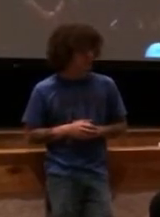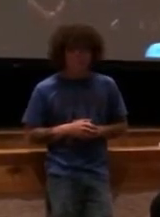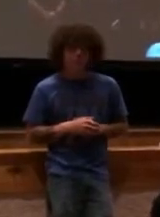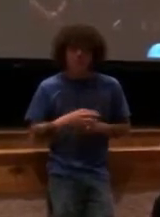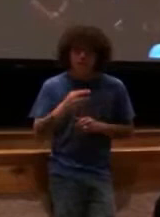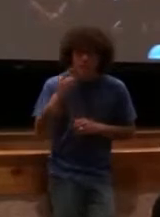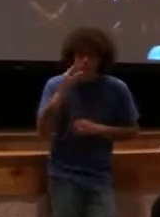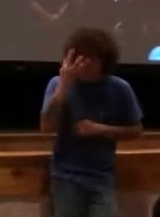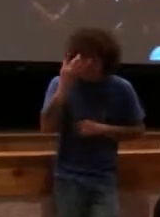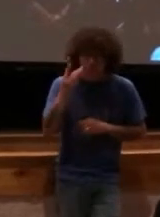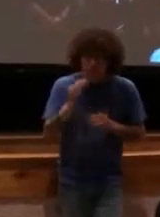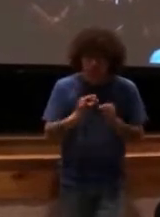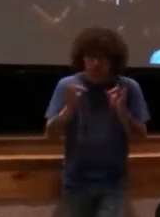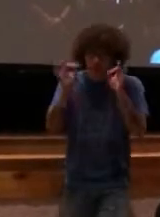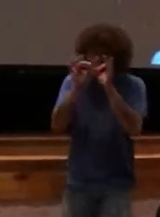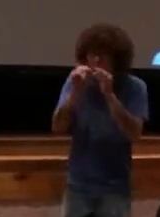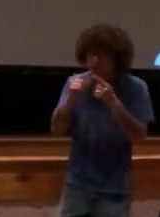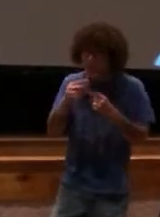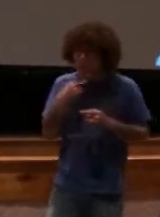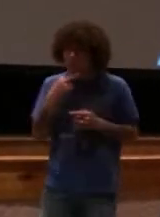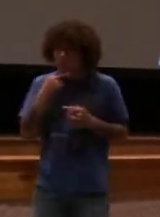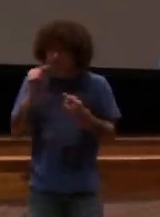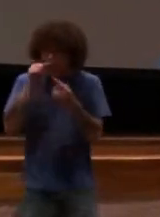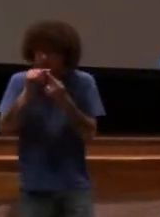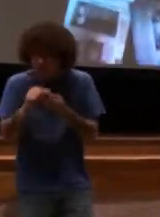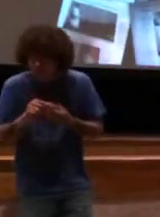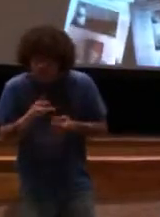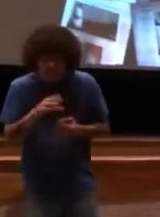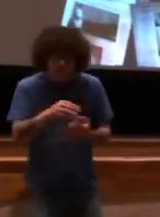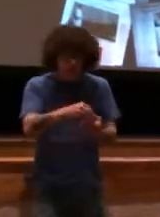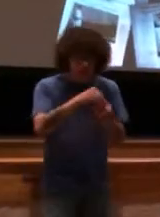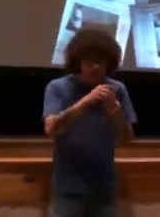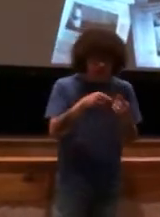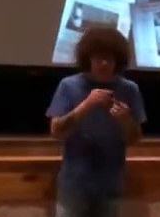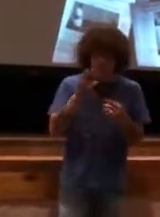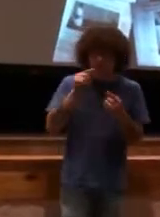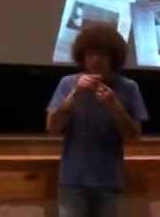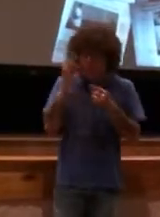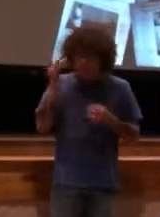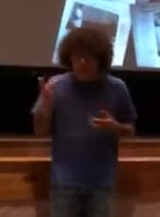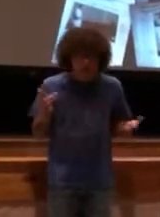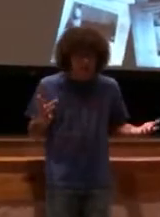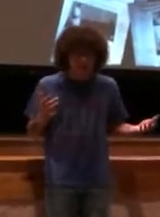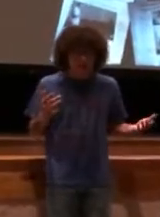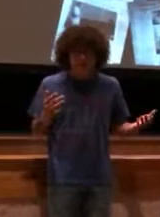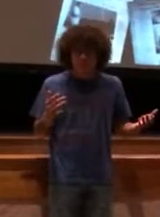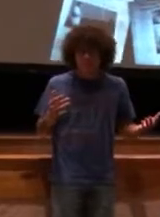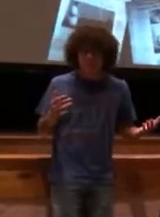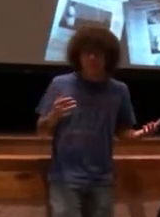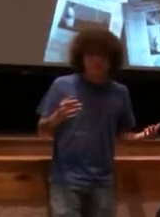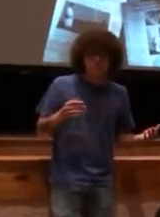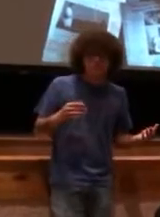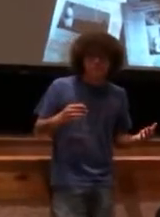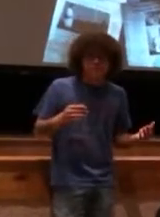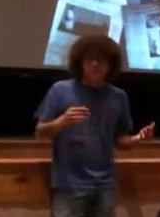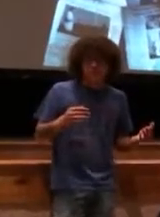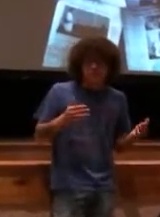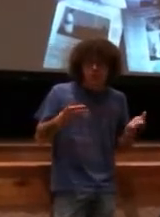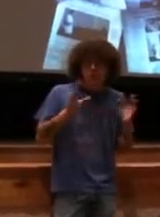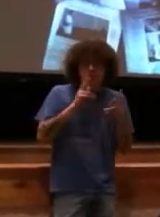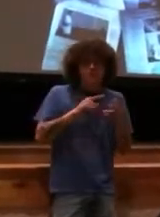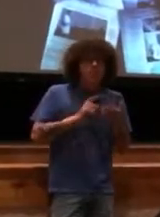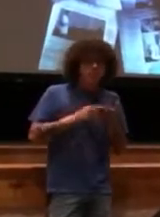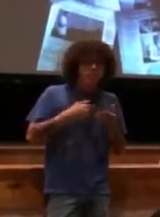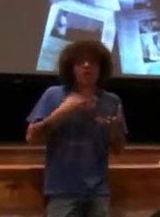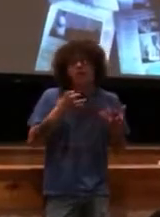The reason why it's important to verbalize goals and to be specific about your goals is, listen, there's a lot of people that talk about what they want to do,